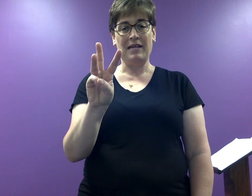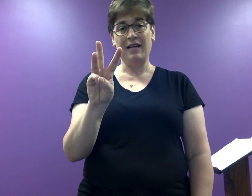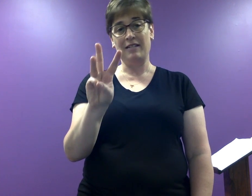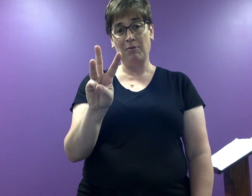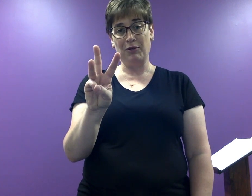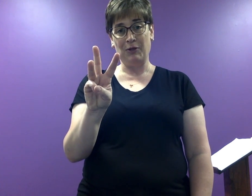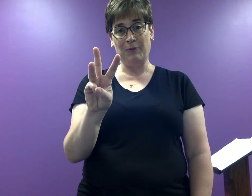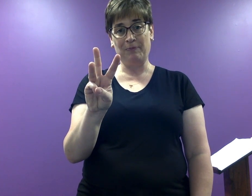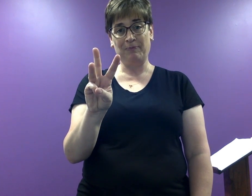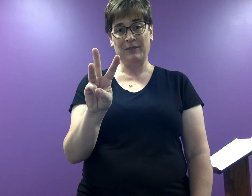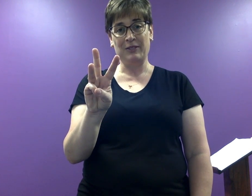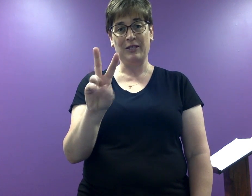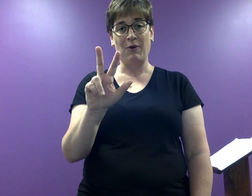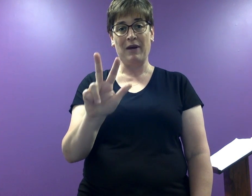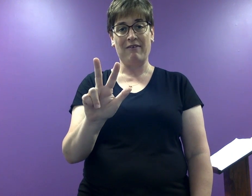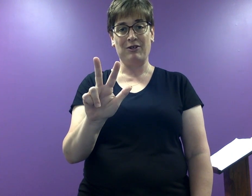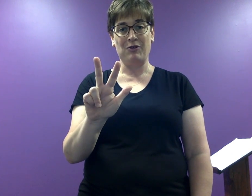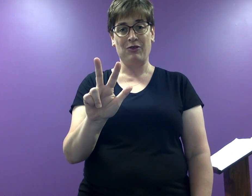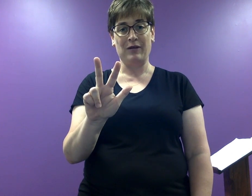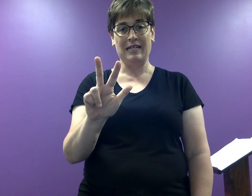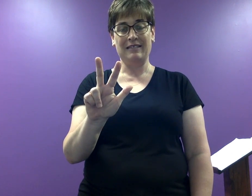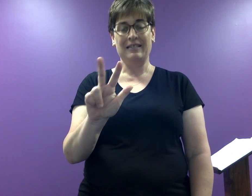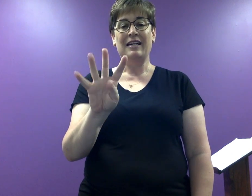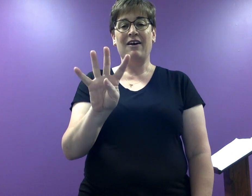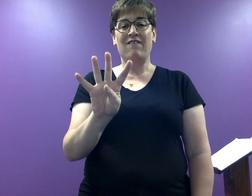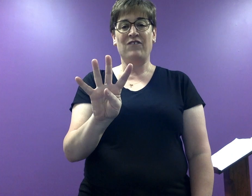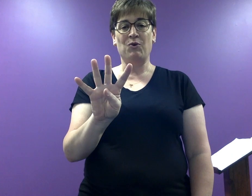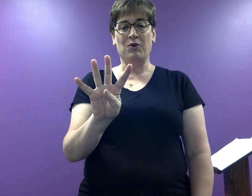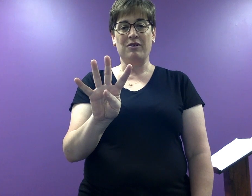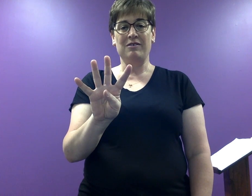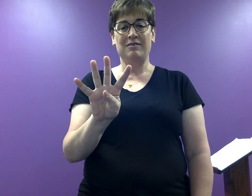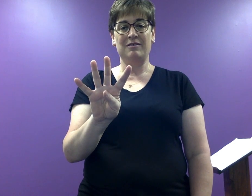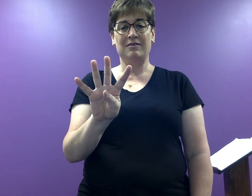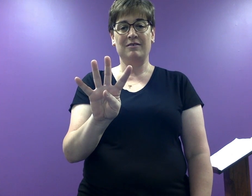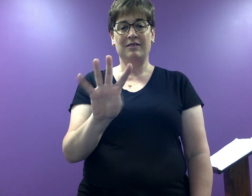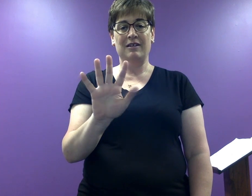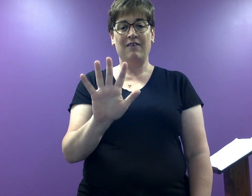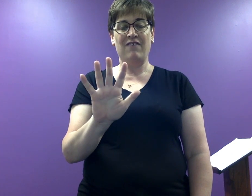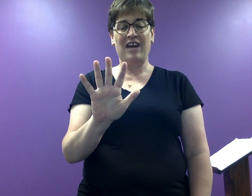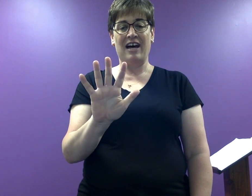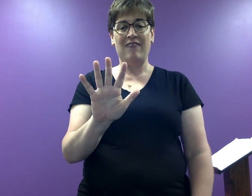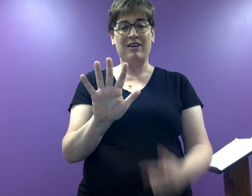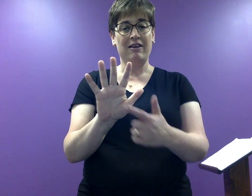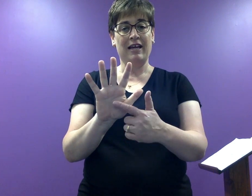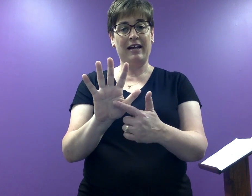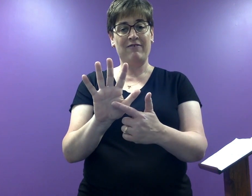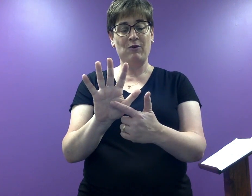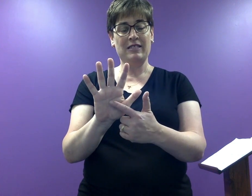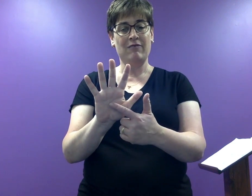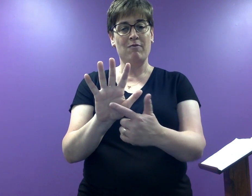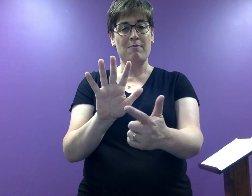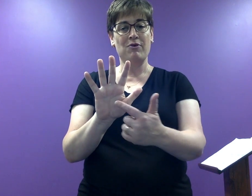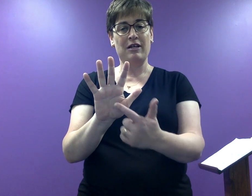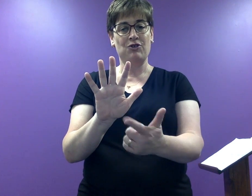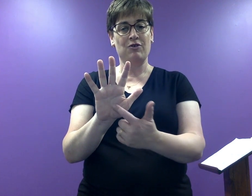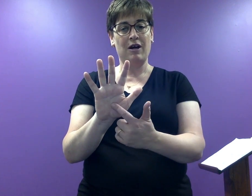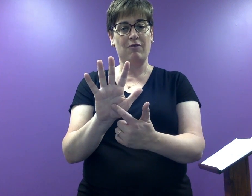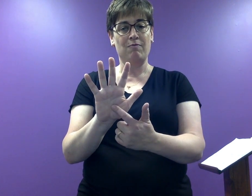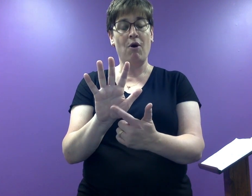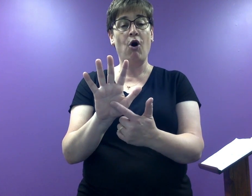a W. So that's why we have to do 3. 4, 5. And like I've always said, remember that your palm